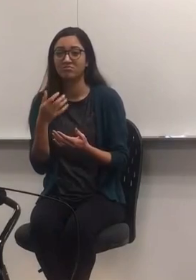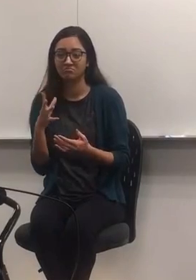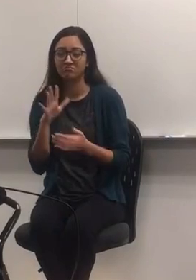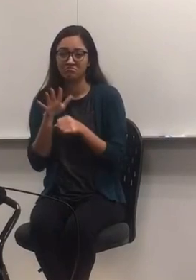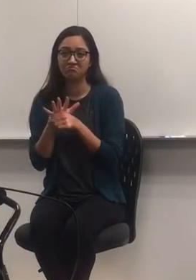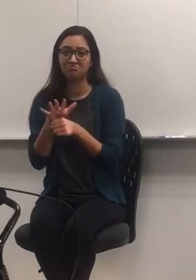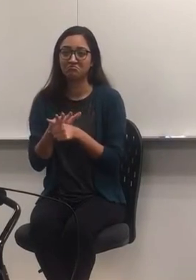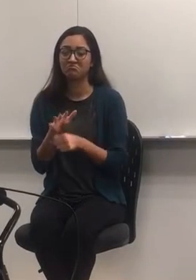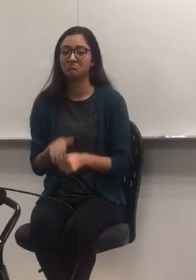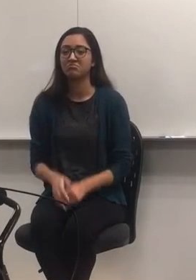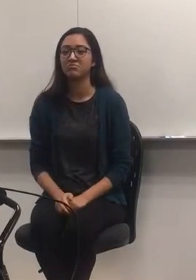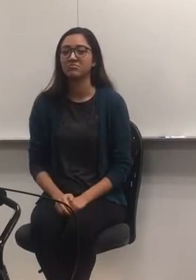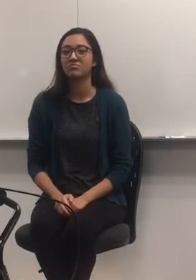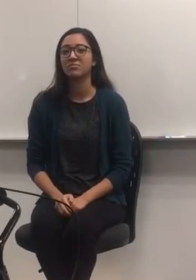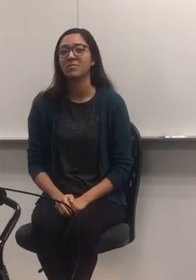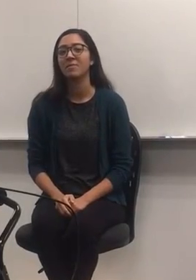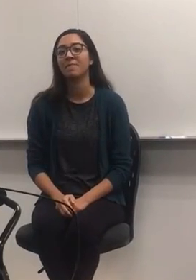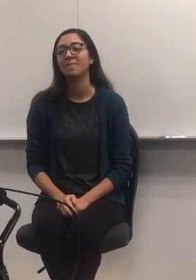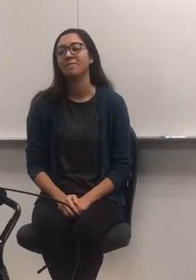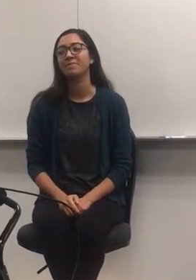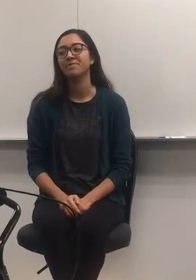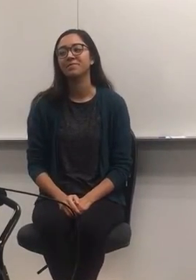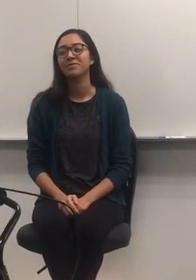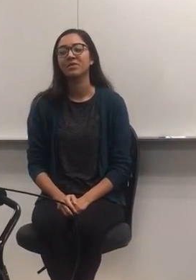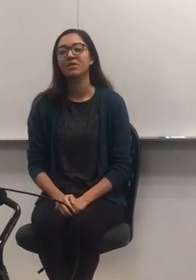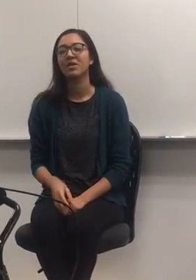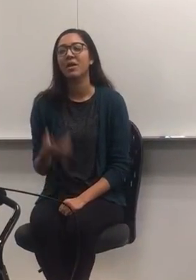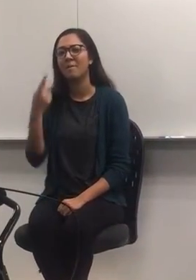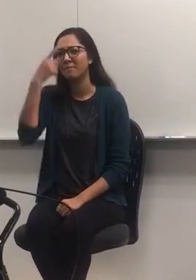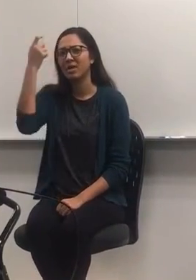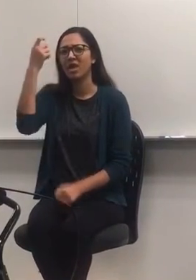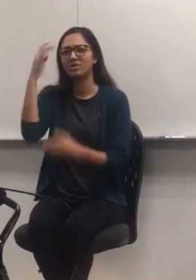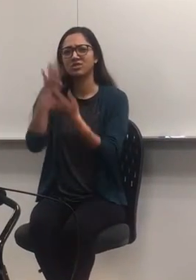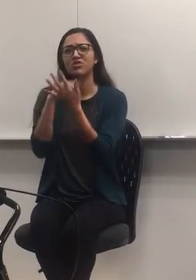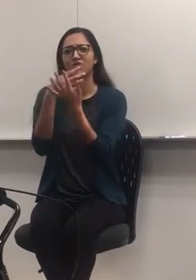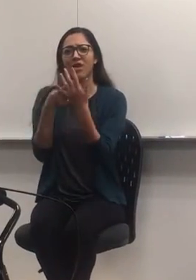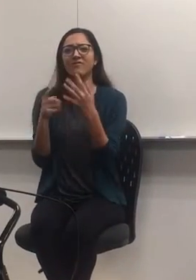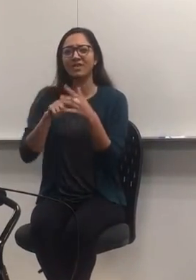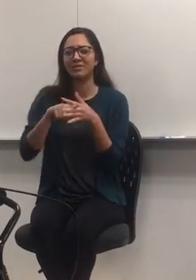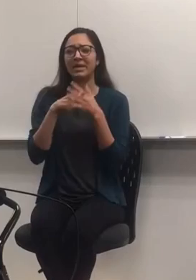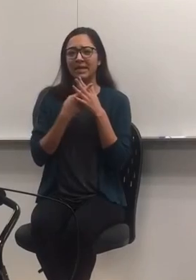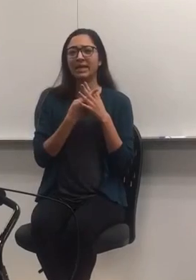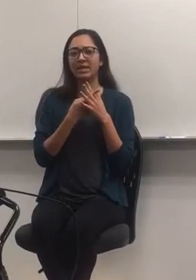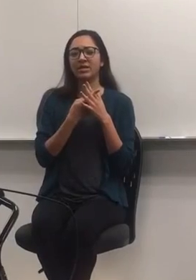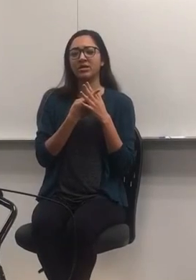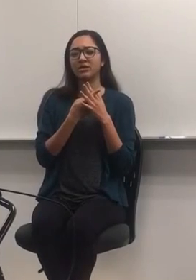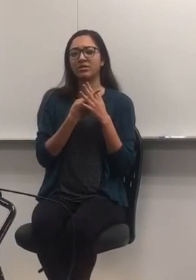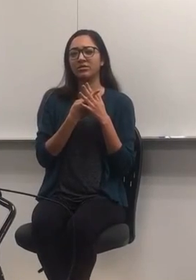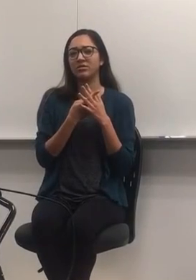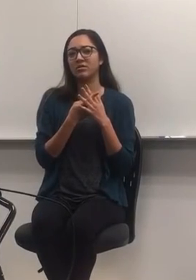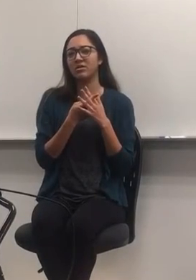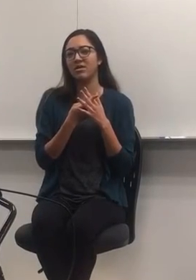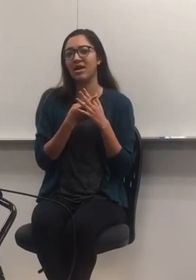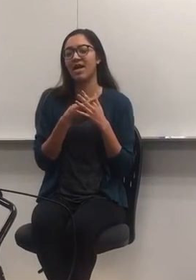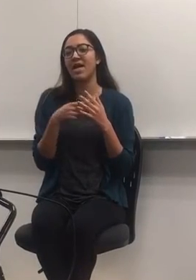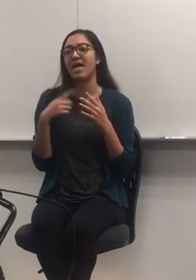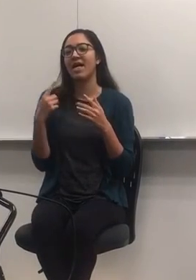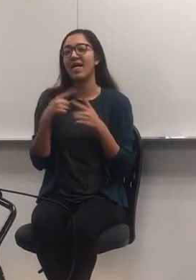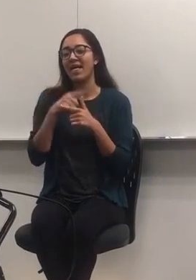right, I promise. Because we're gonna do some graphing at the beginning, and then we're gonna do some computing at the